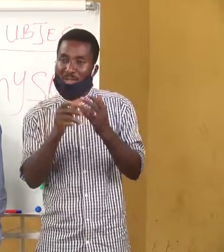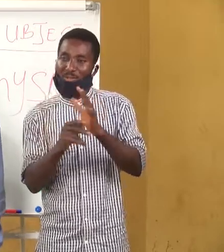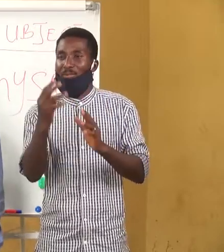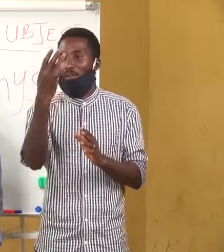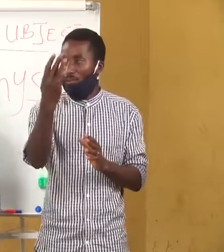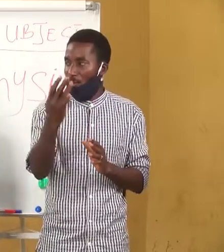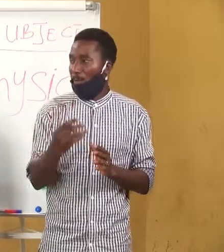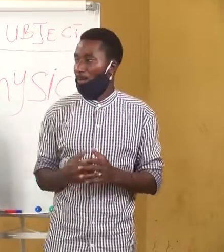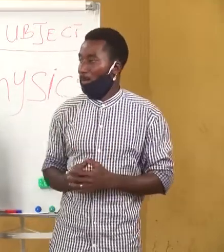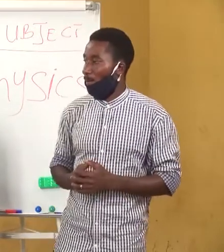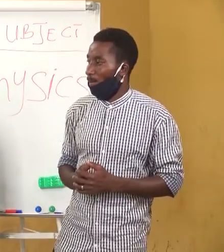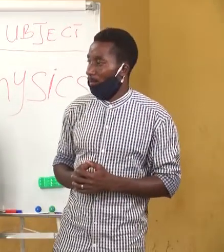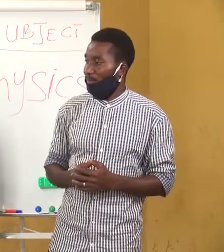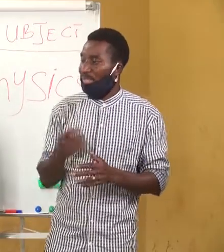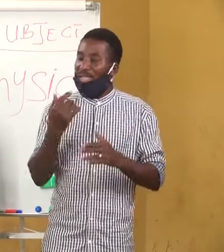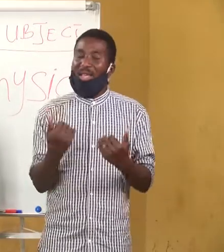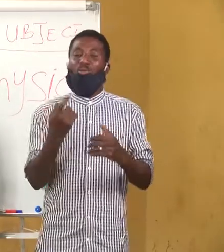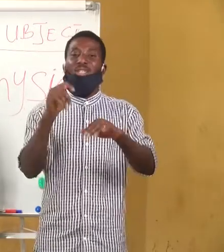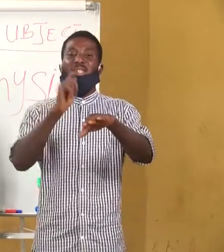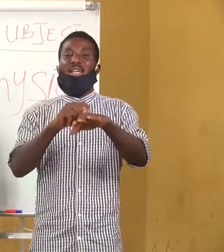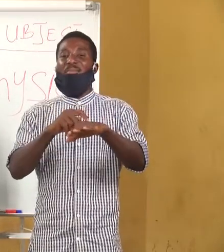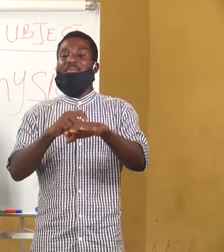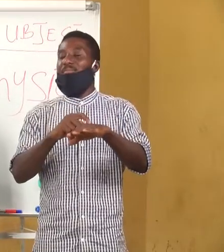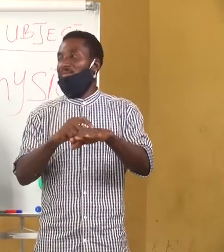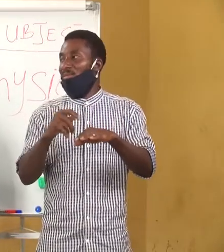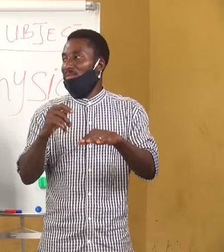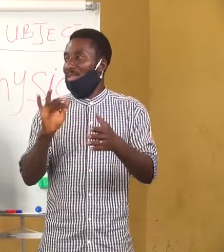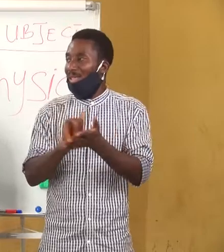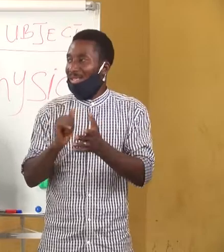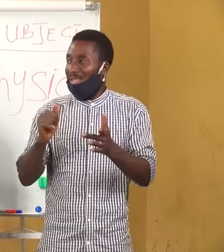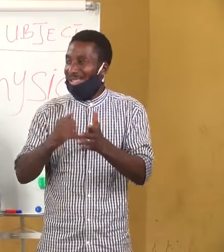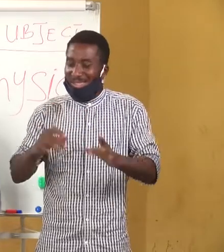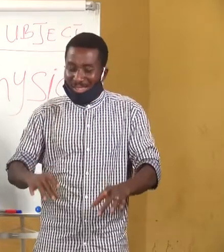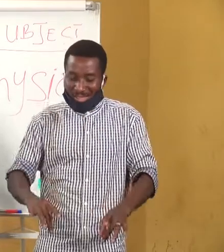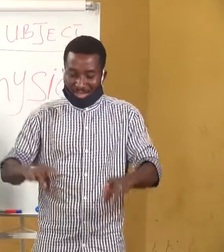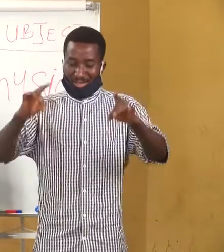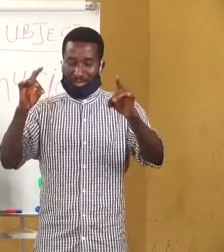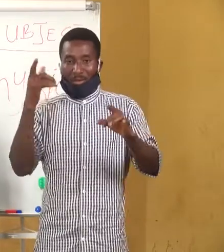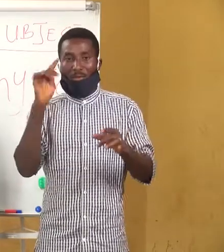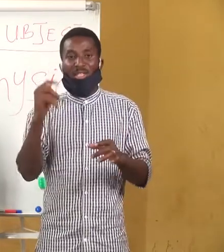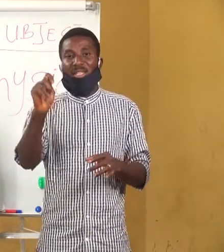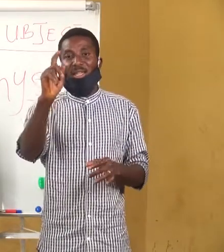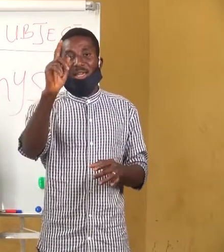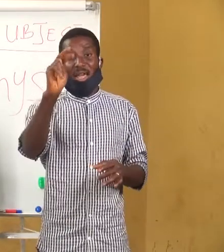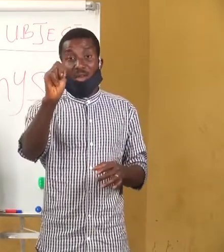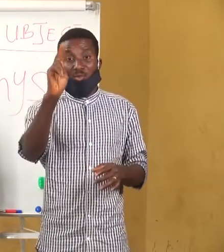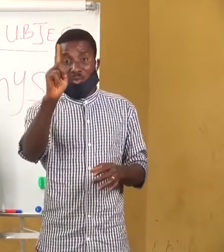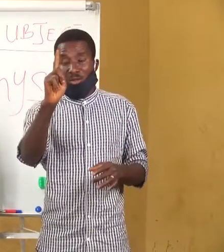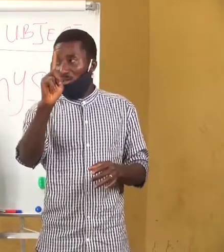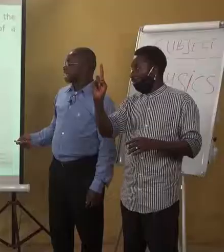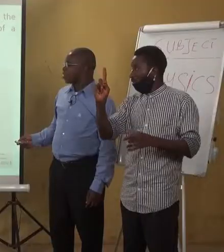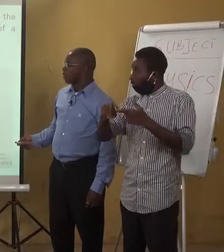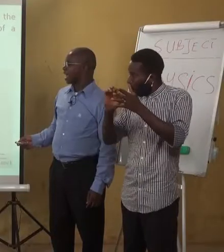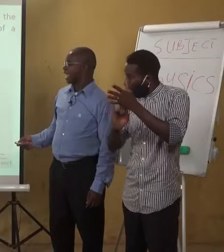time axis, the time it exists for the N1 is given as T1. So by the